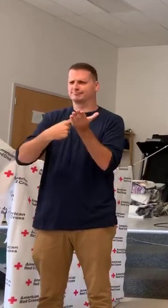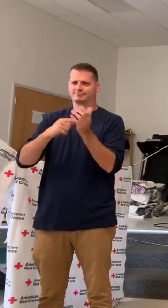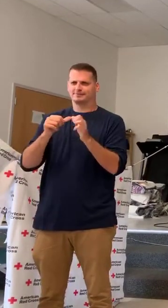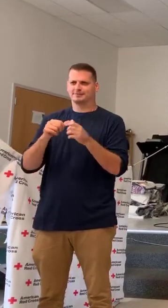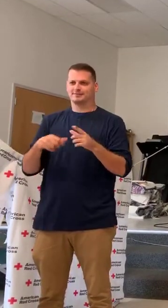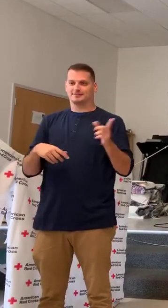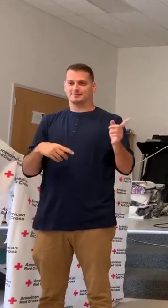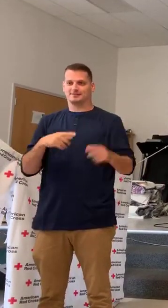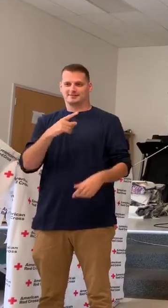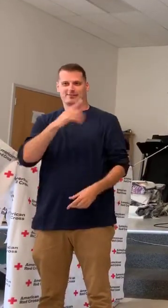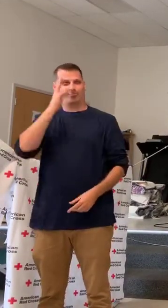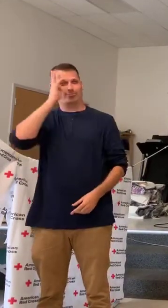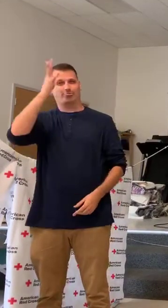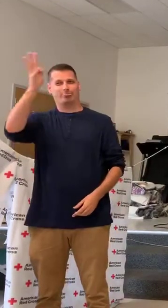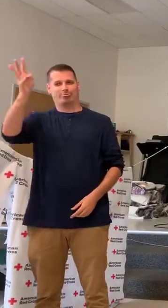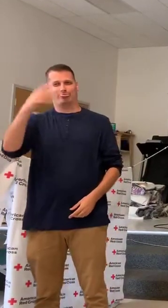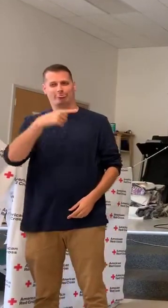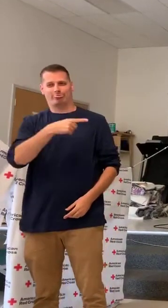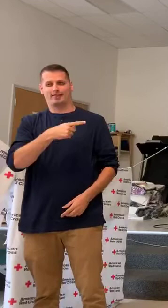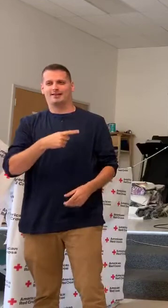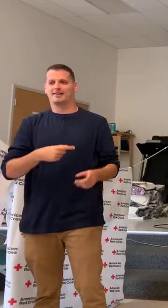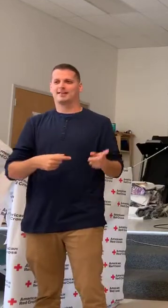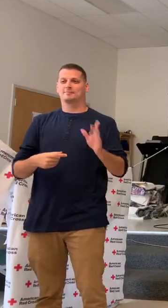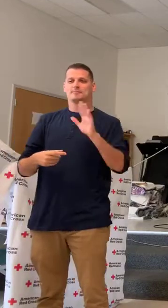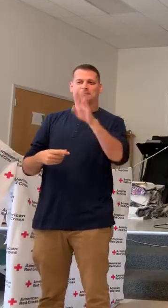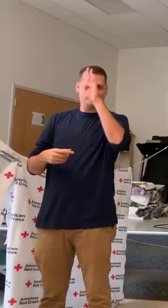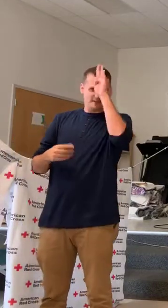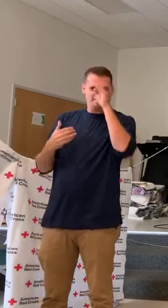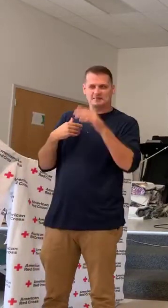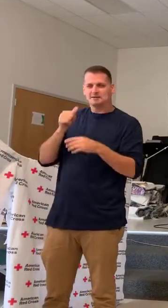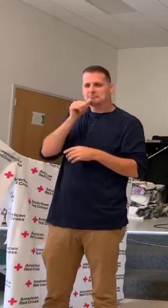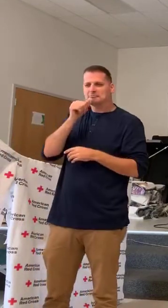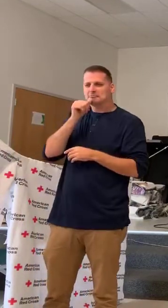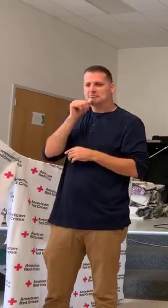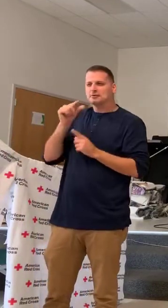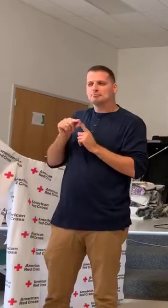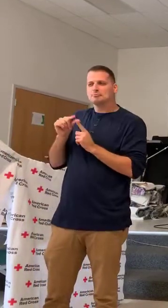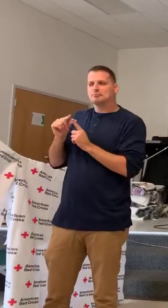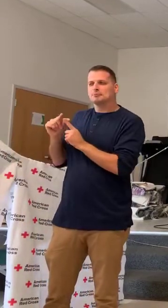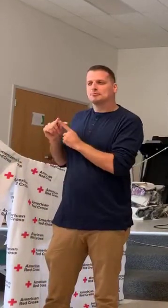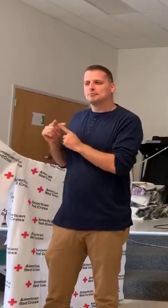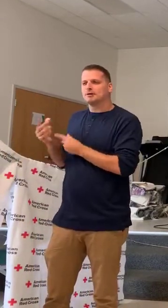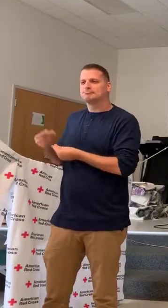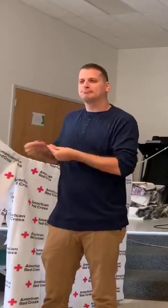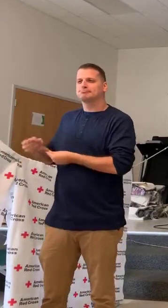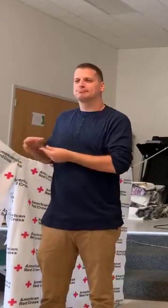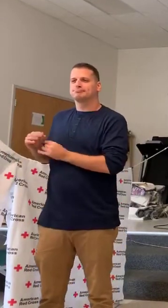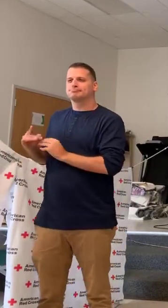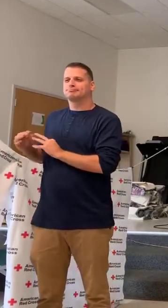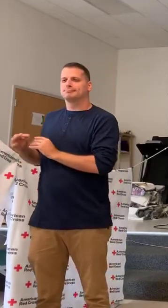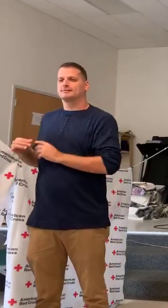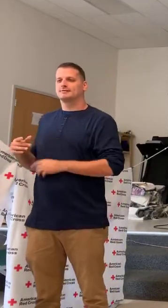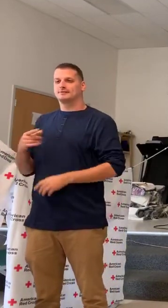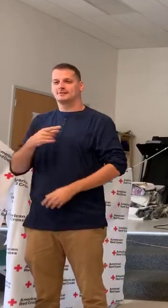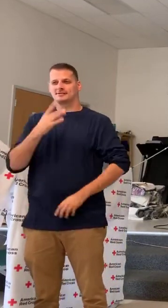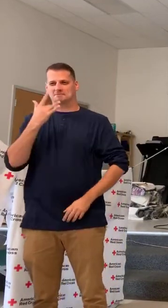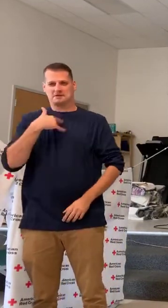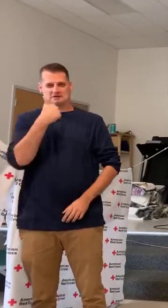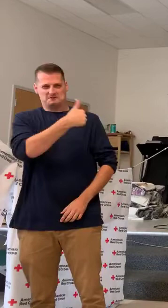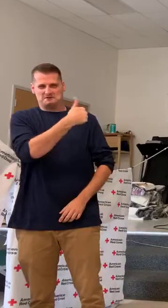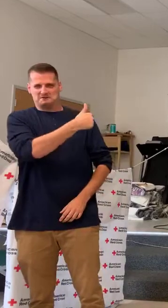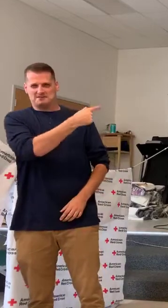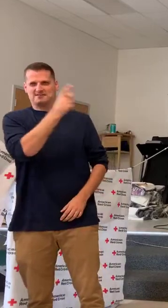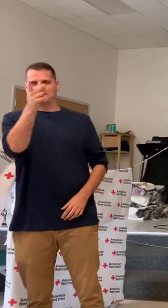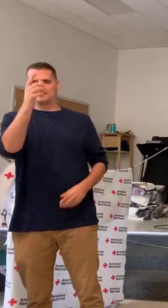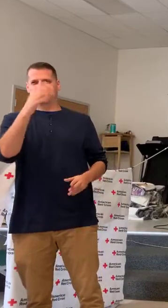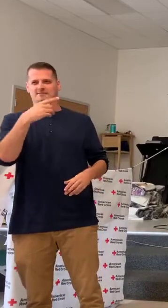We have a lot of lingo. We've always been sort of chastised for using our lingo, so I decided why not just tell you our lingo, and then you'll know,